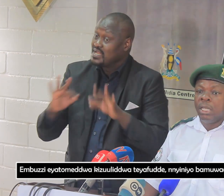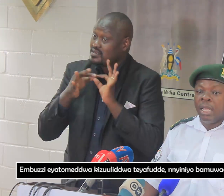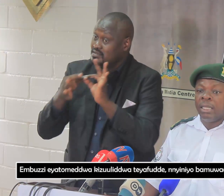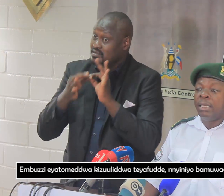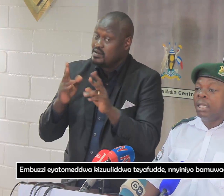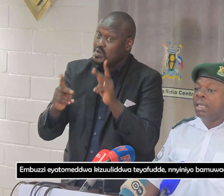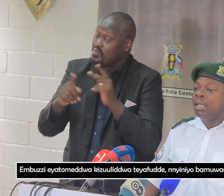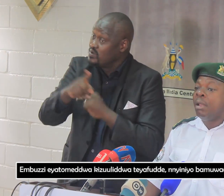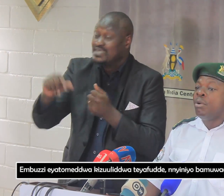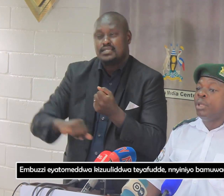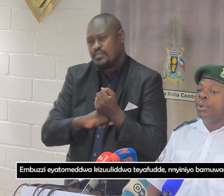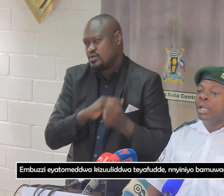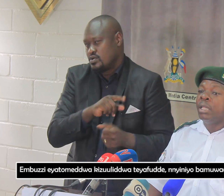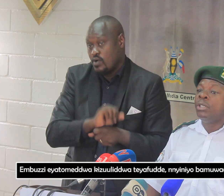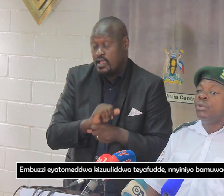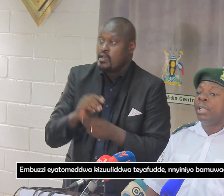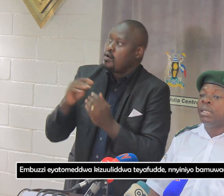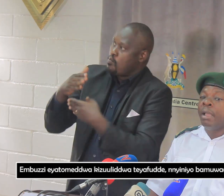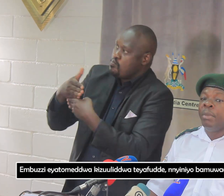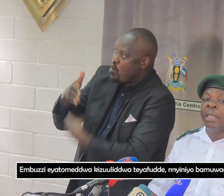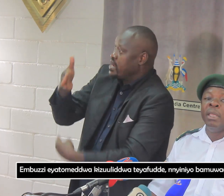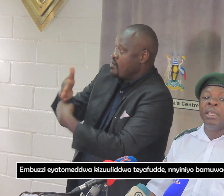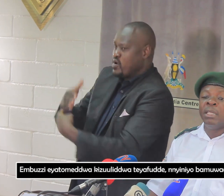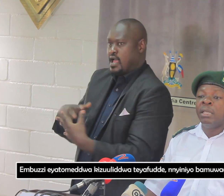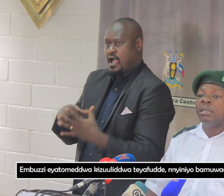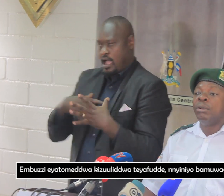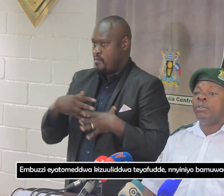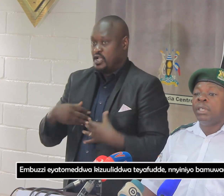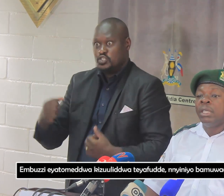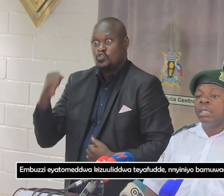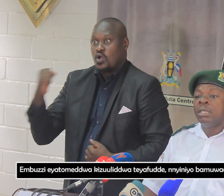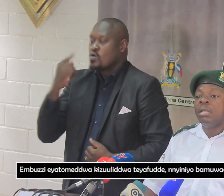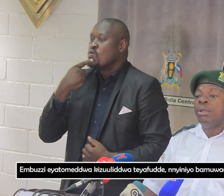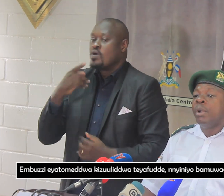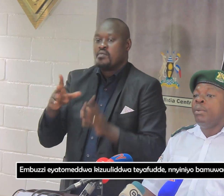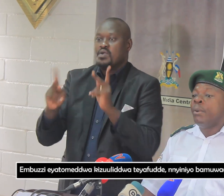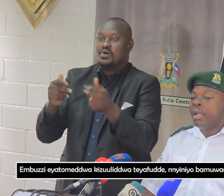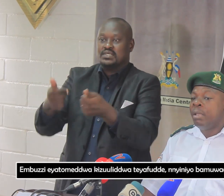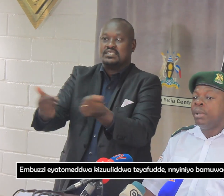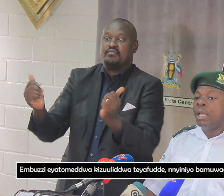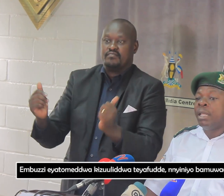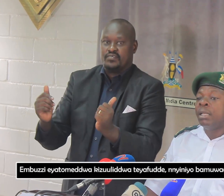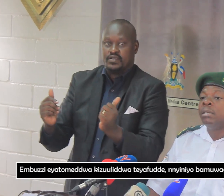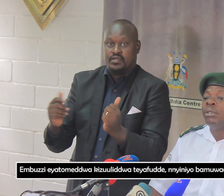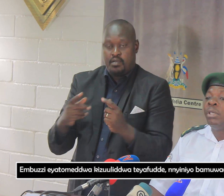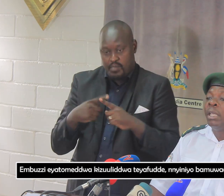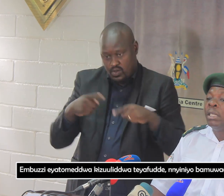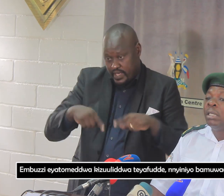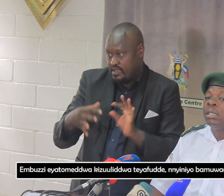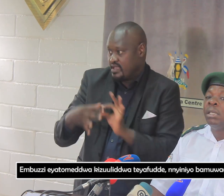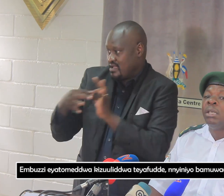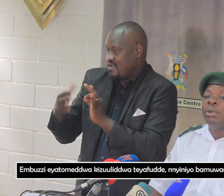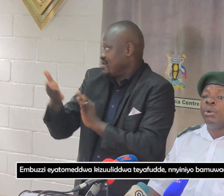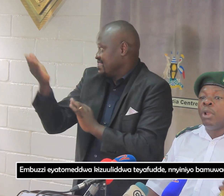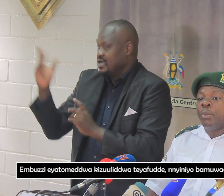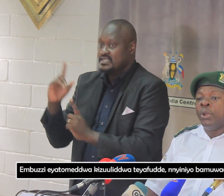citizens. As I said, along the border, the strongest army is that of citizens. While we are working with other security